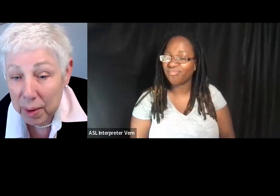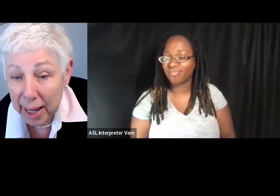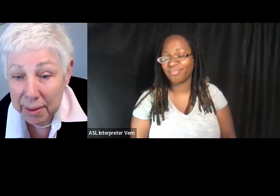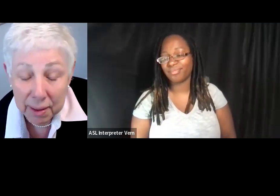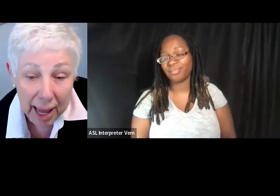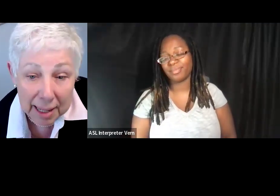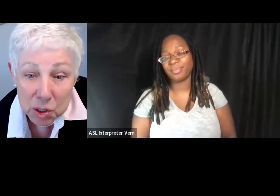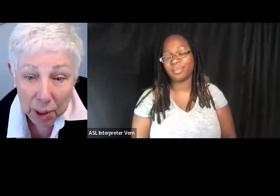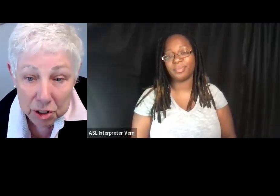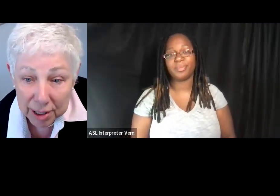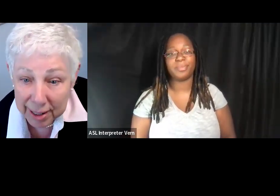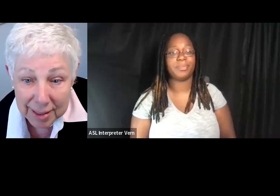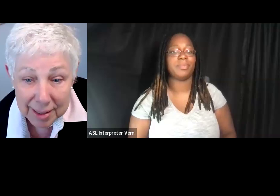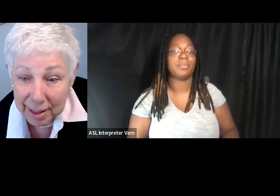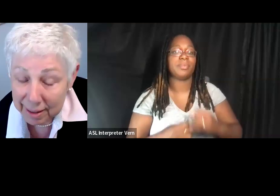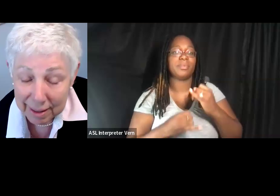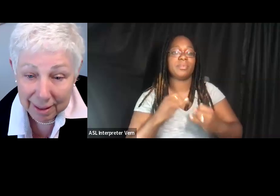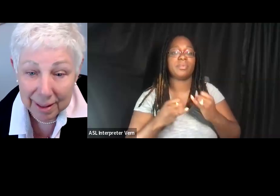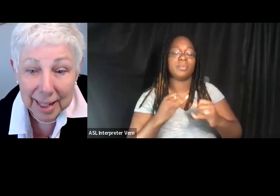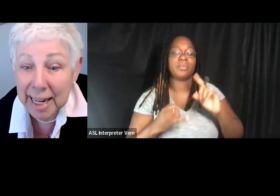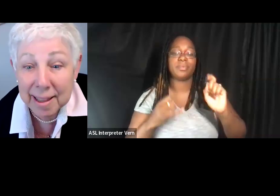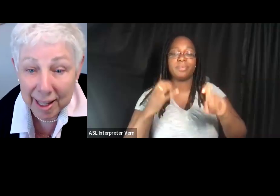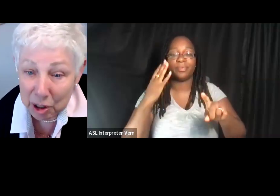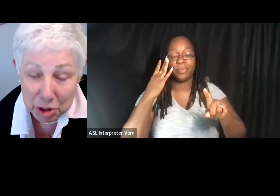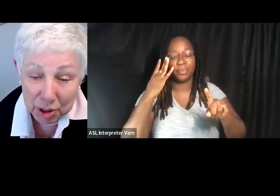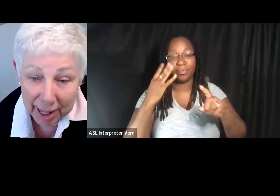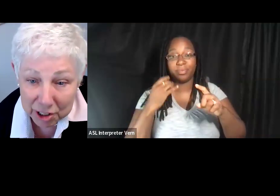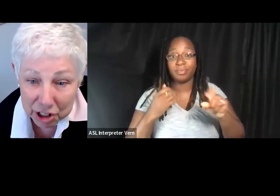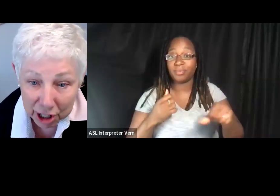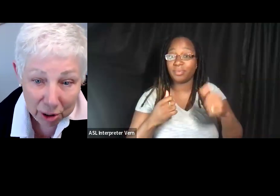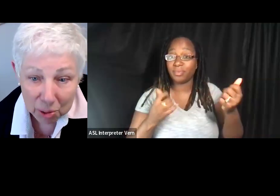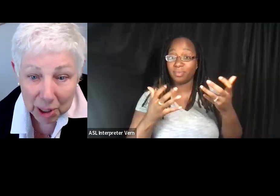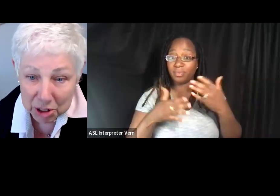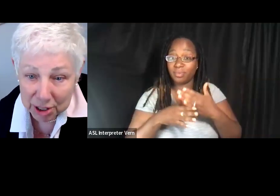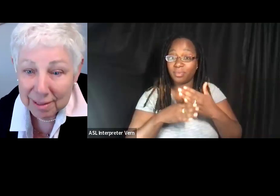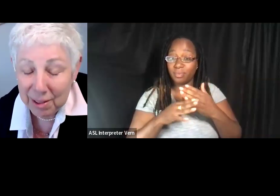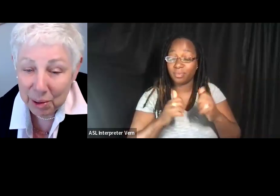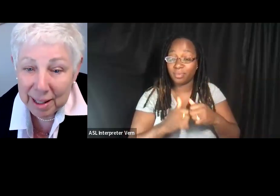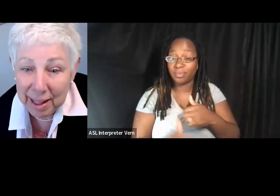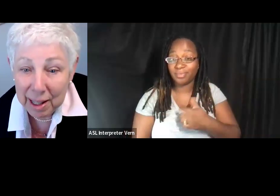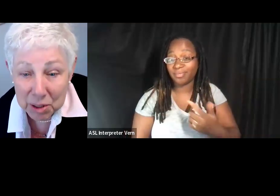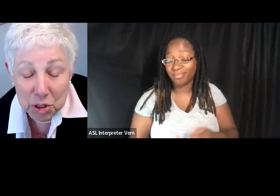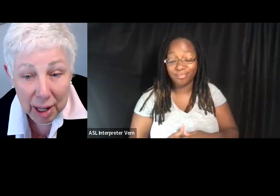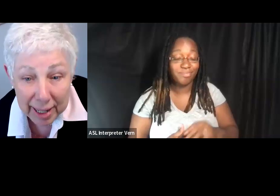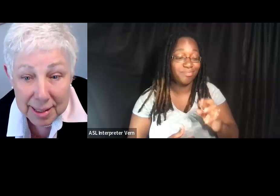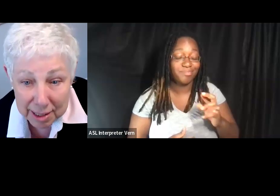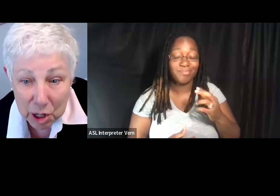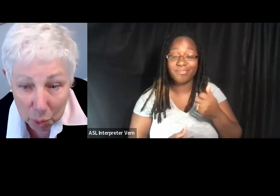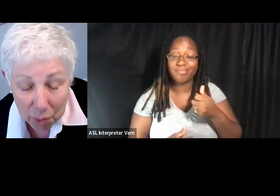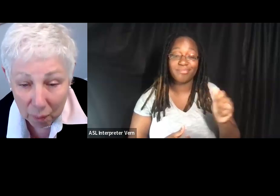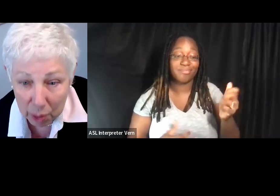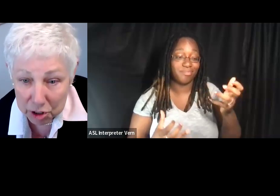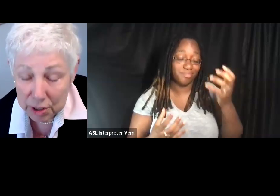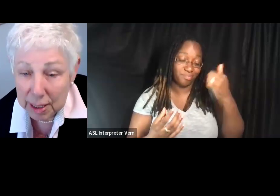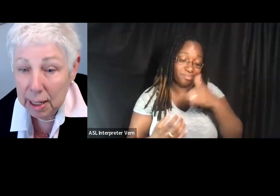And then the last question is the anything else you'd like to share question, or anything else you'd like us to